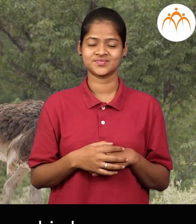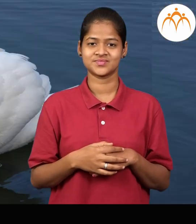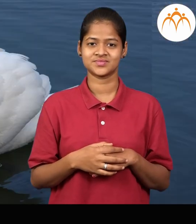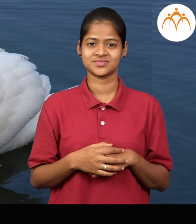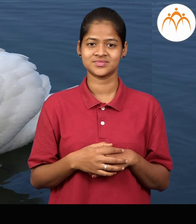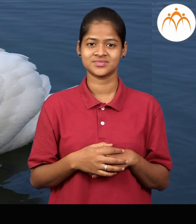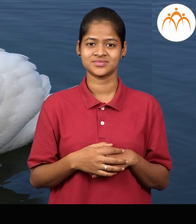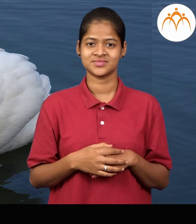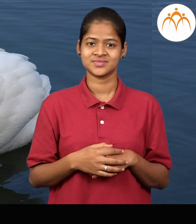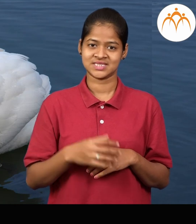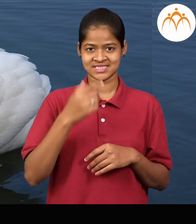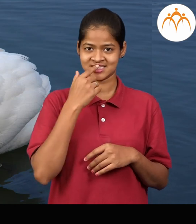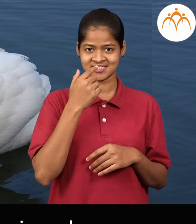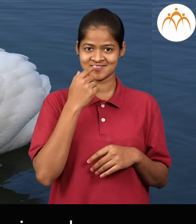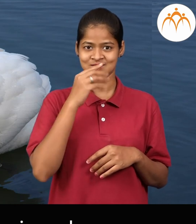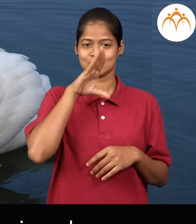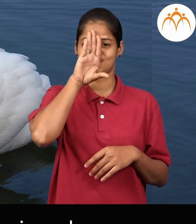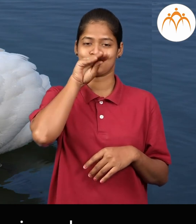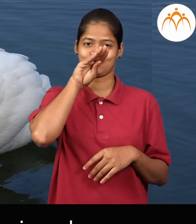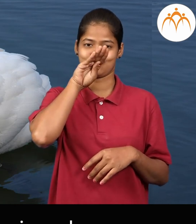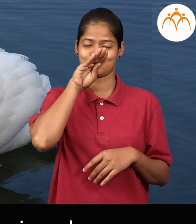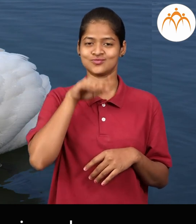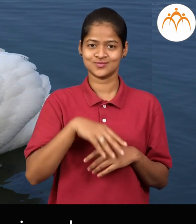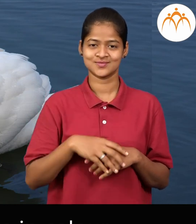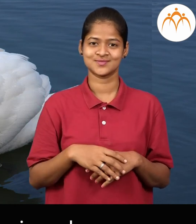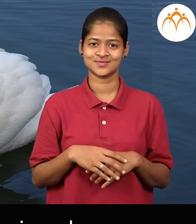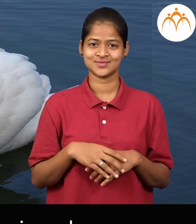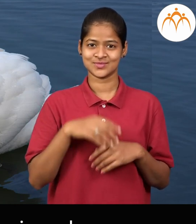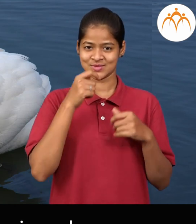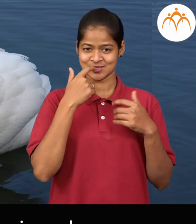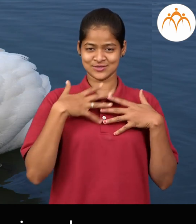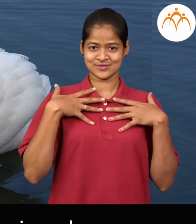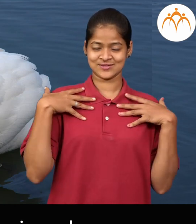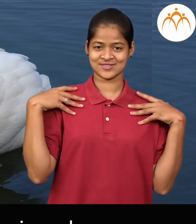Swan. Swan is pure white in color.